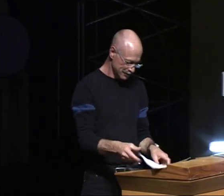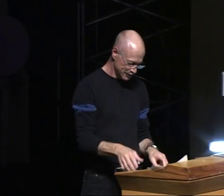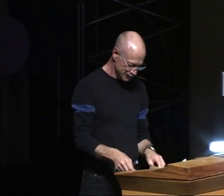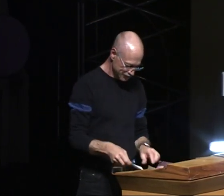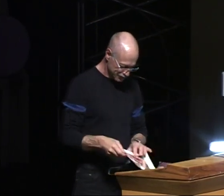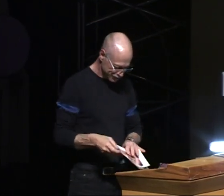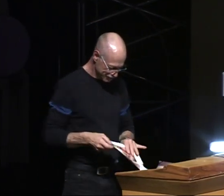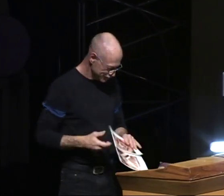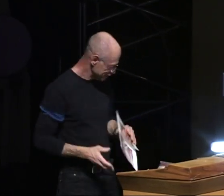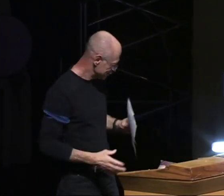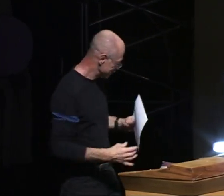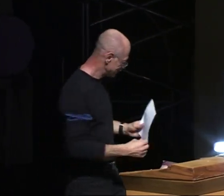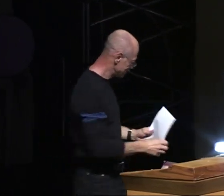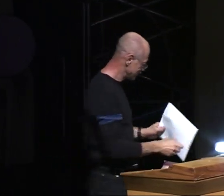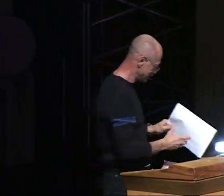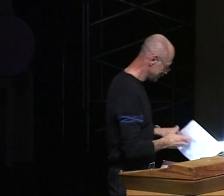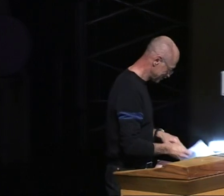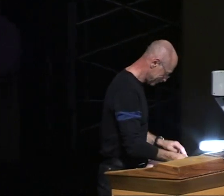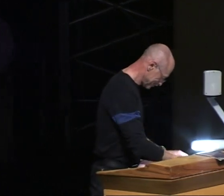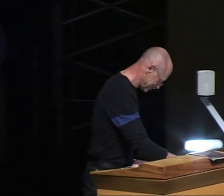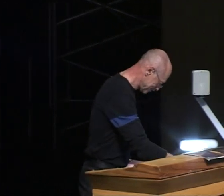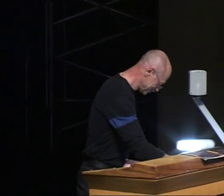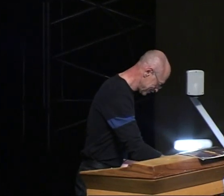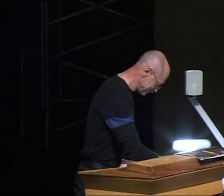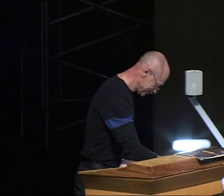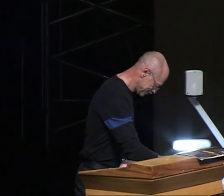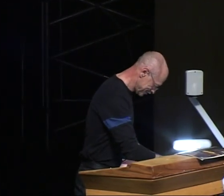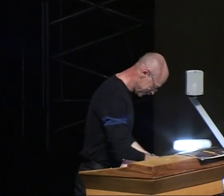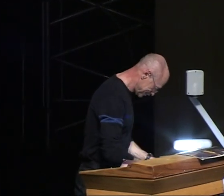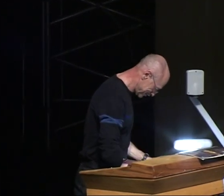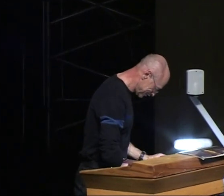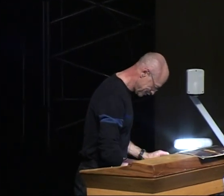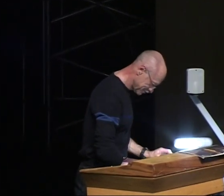Let me give you an example of one of my pieces of art.